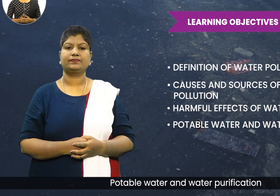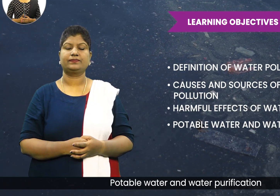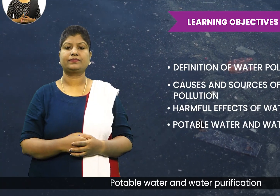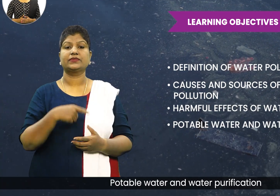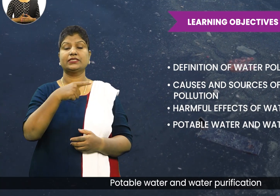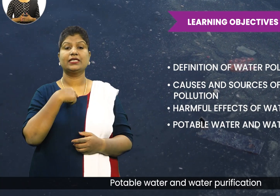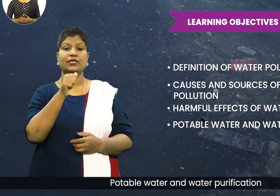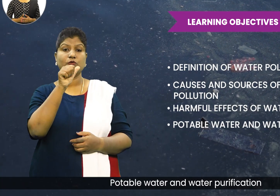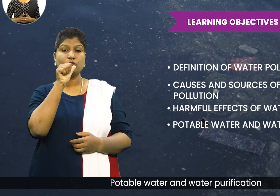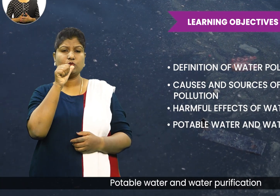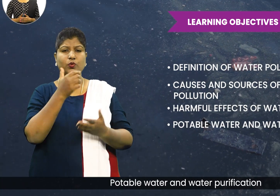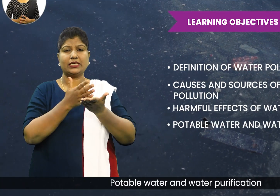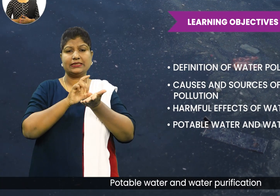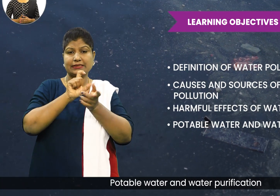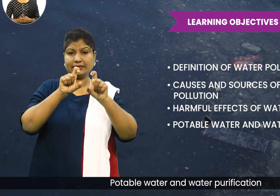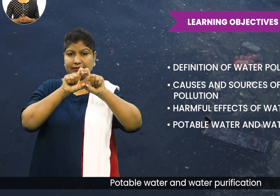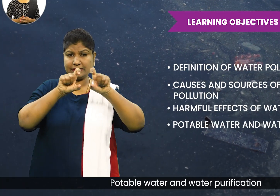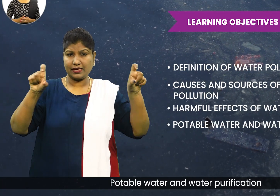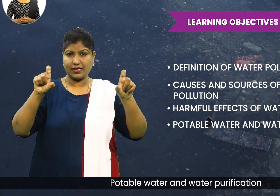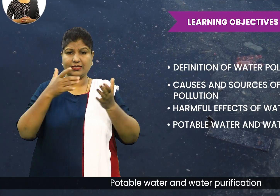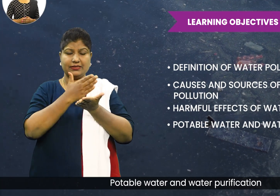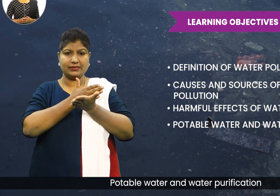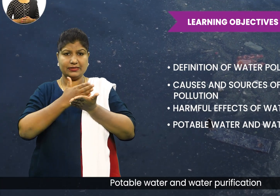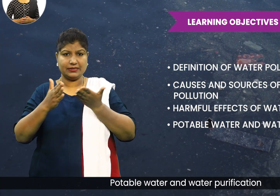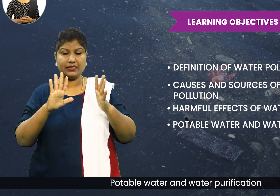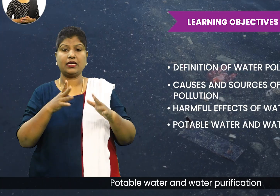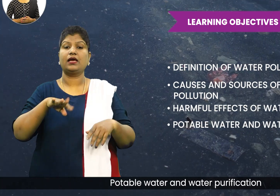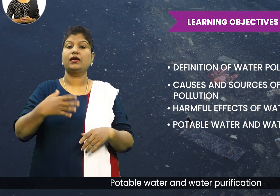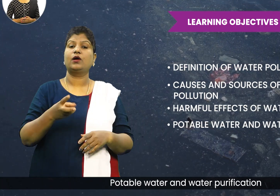potable water and water purification,